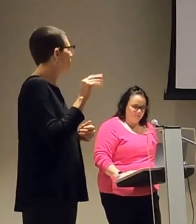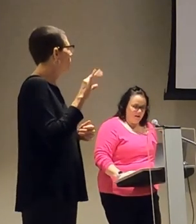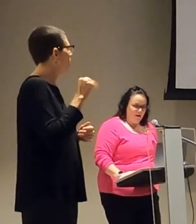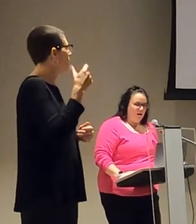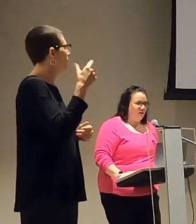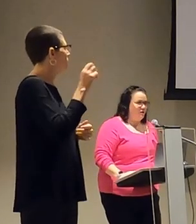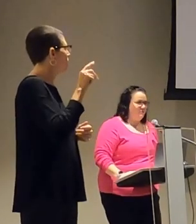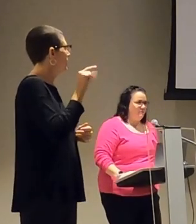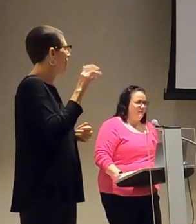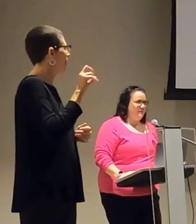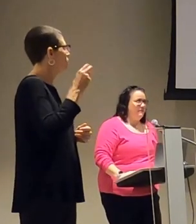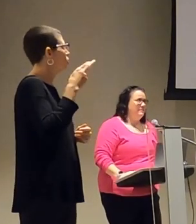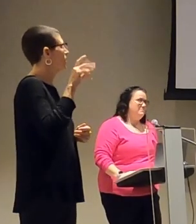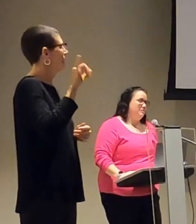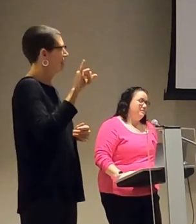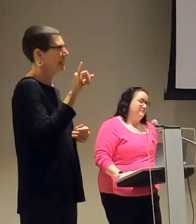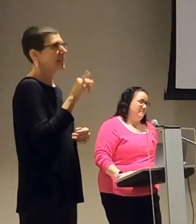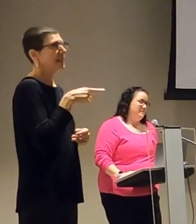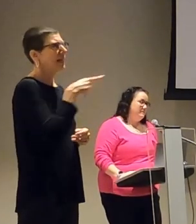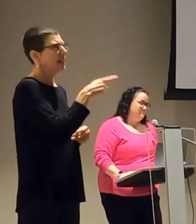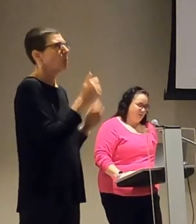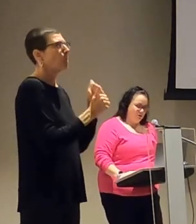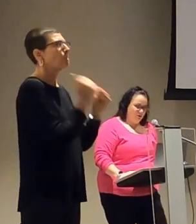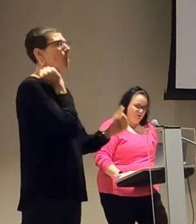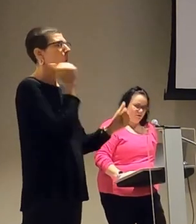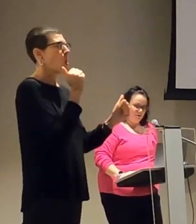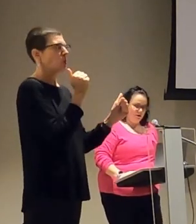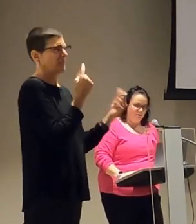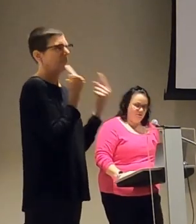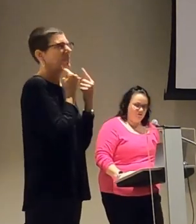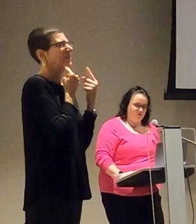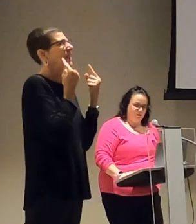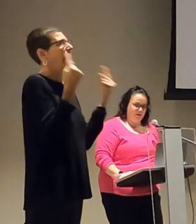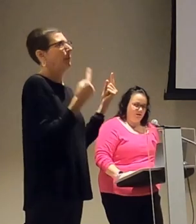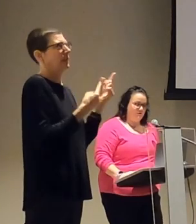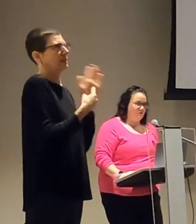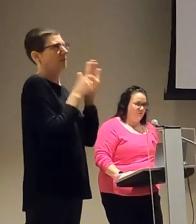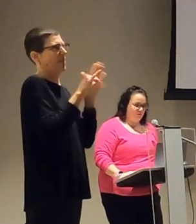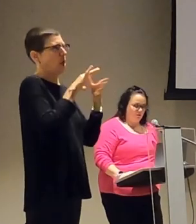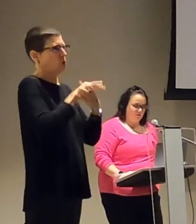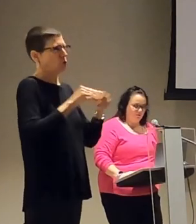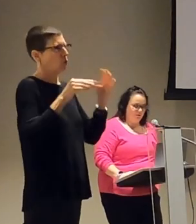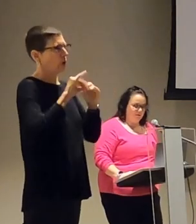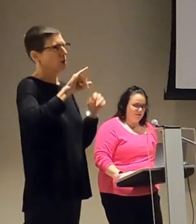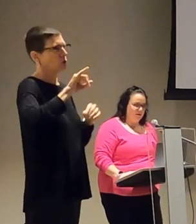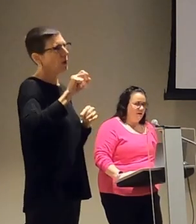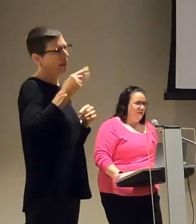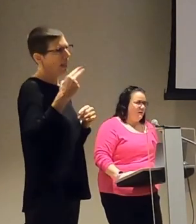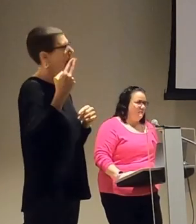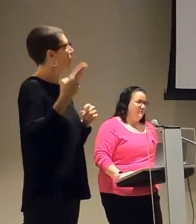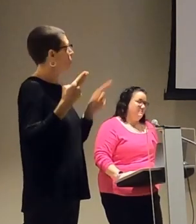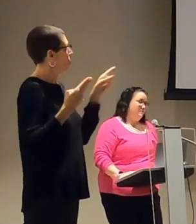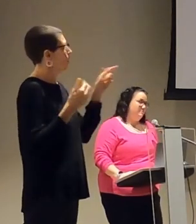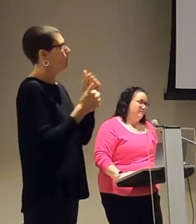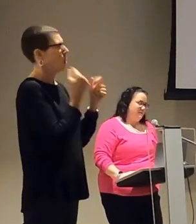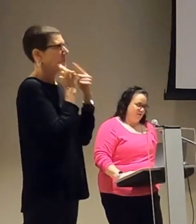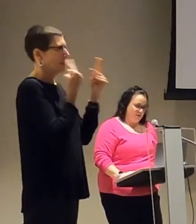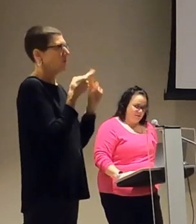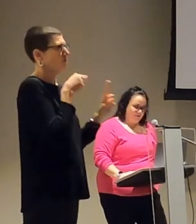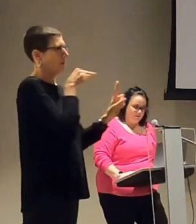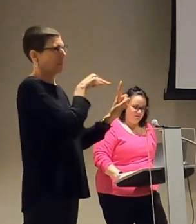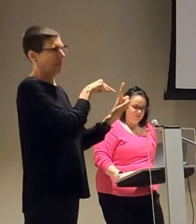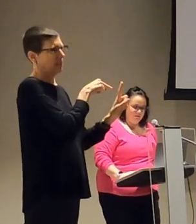Gentileschi. Arguably the most famous depiction of the story of Judith and Holofernes comes from